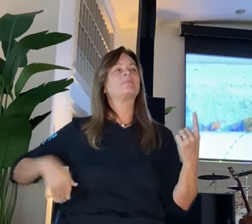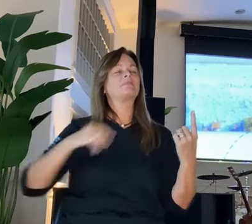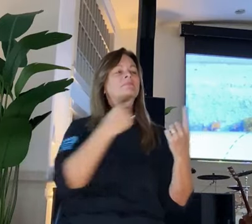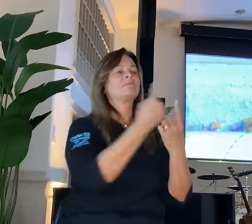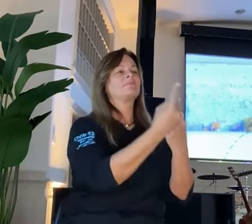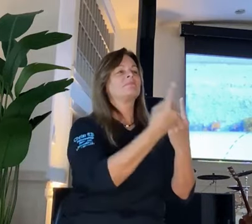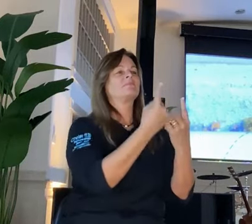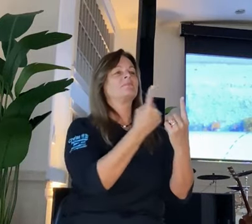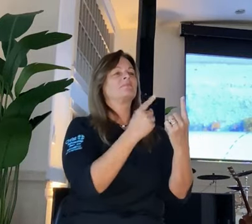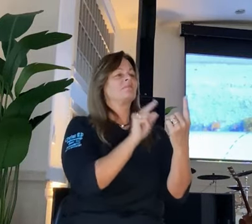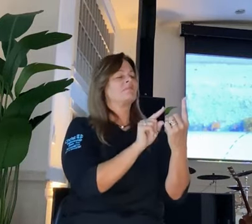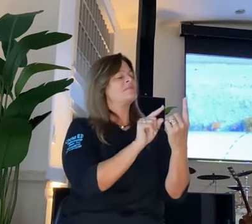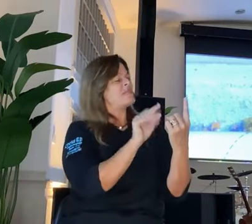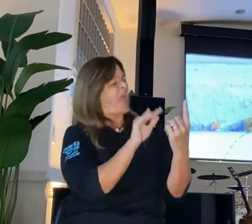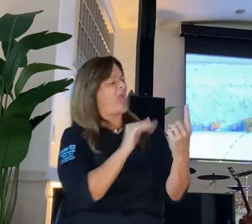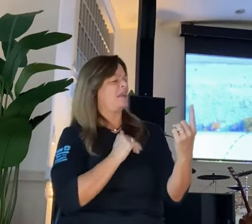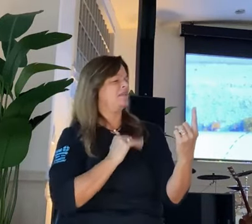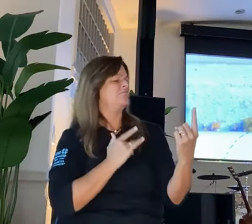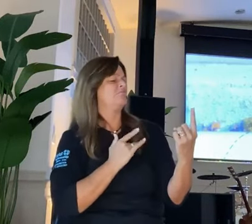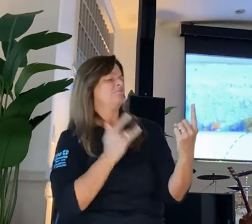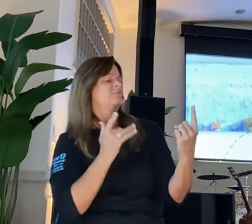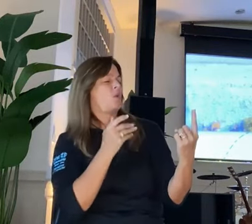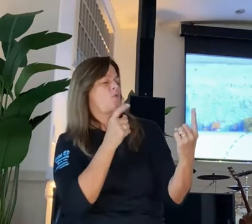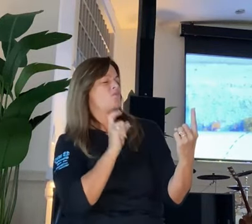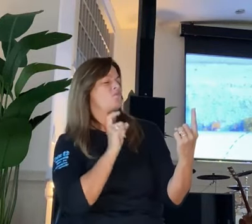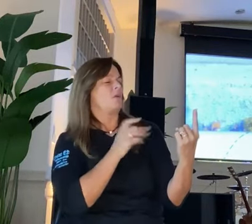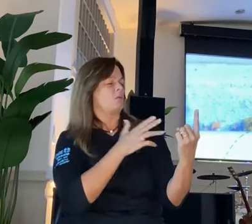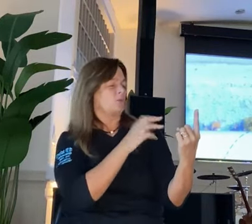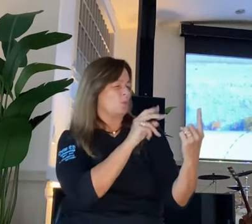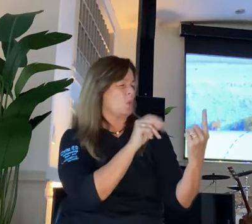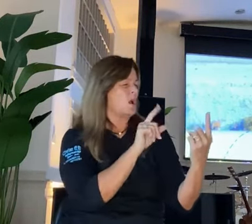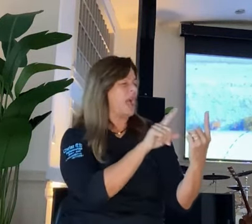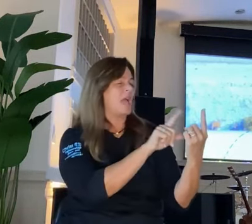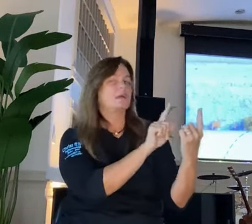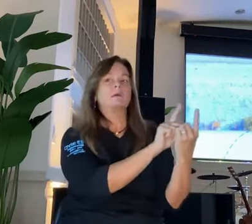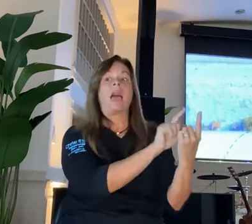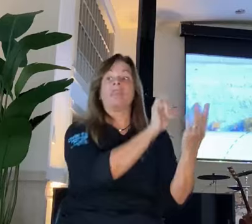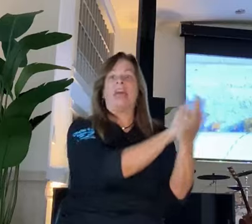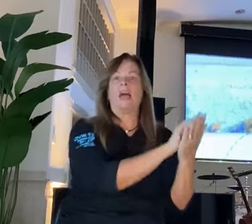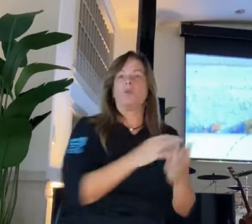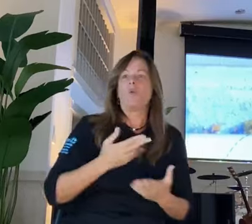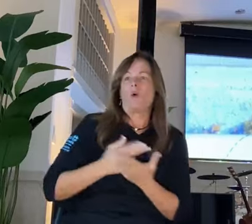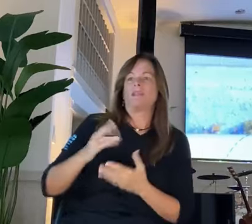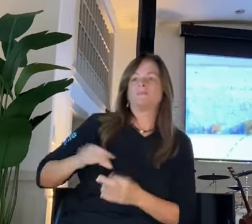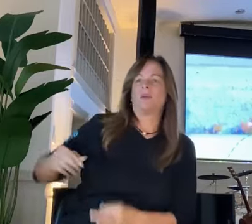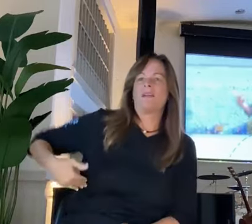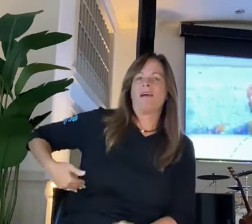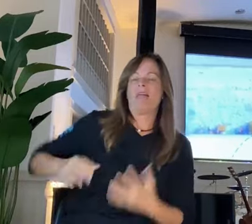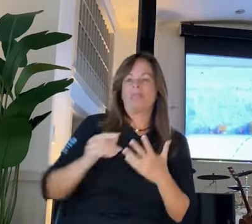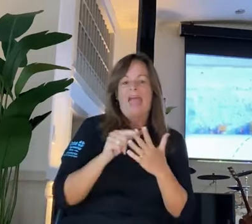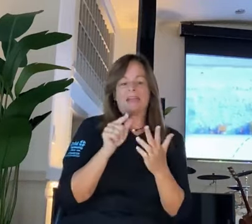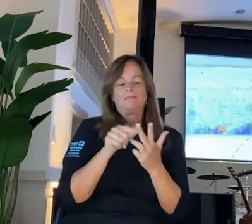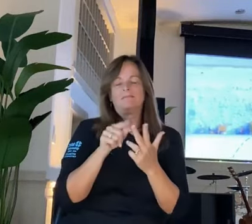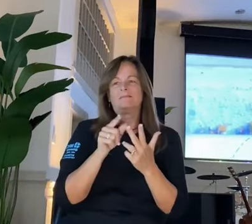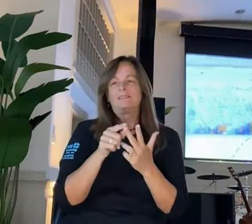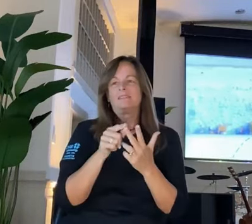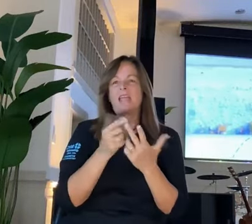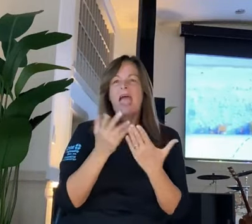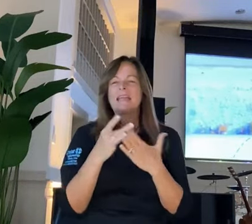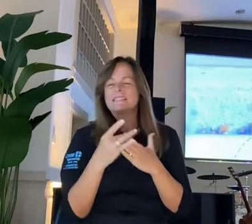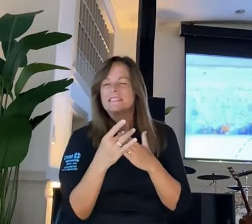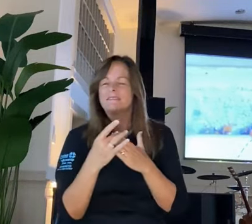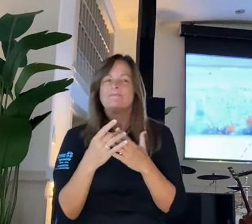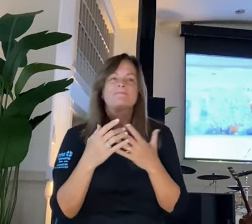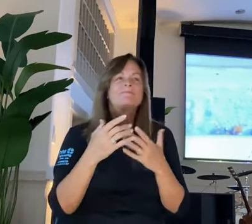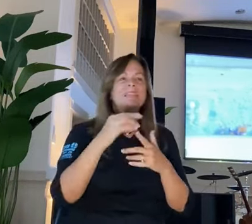any other way unless you're listening and looking and saying, God, do your work inside of me. See, it's all the work of the Holy Spirit inside of